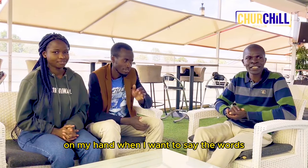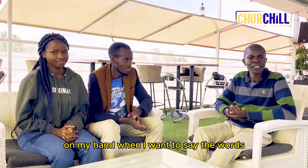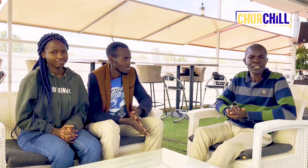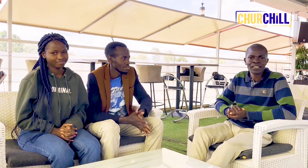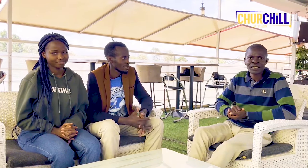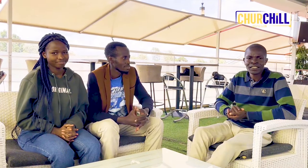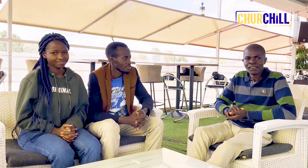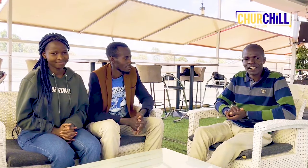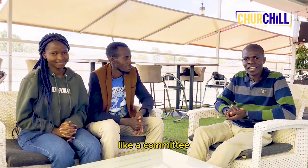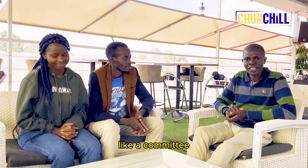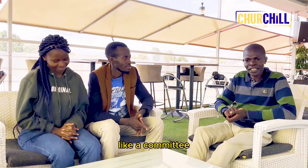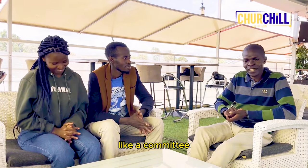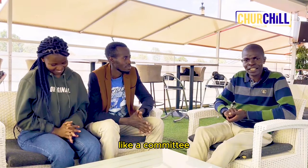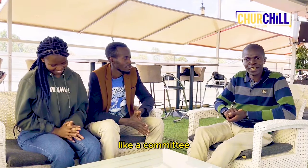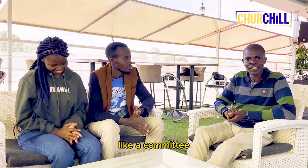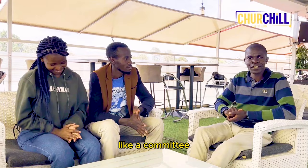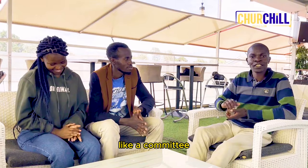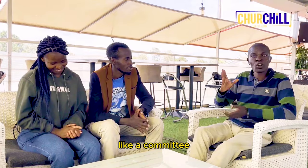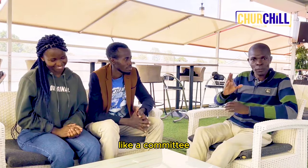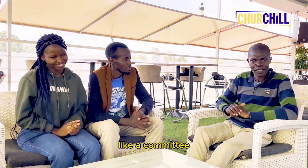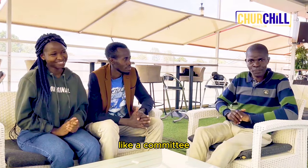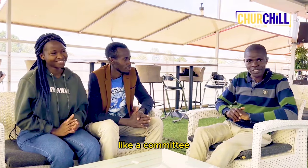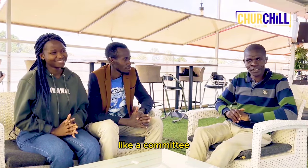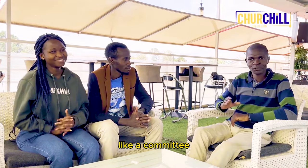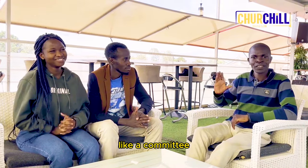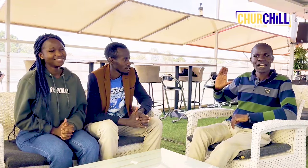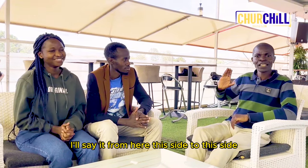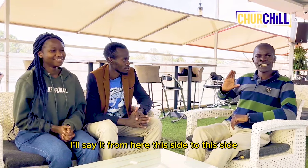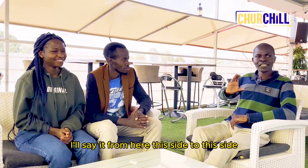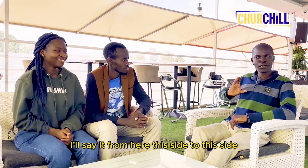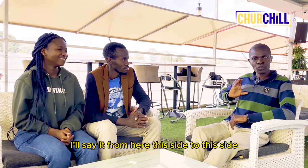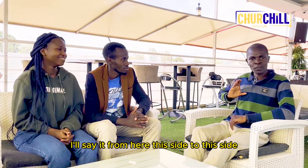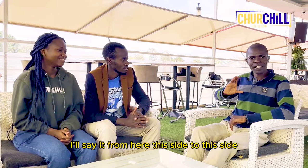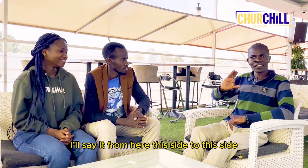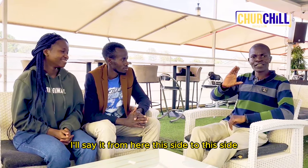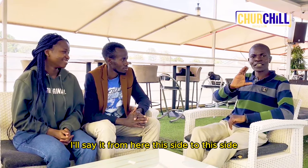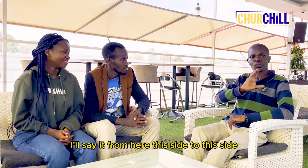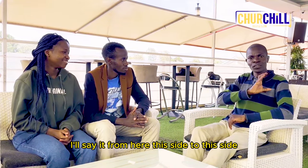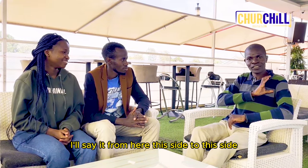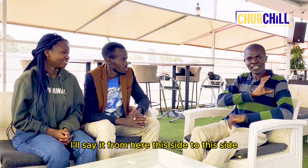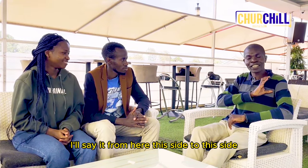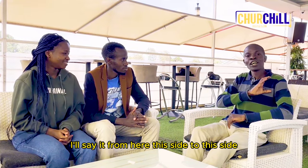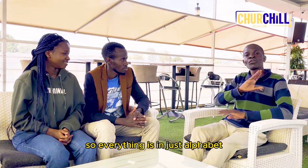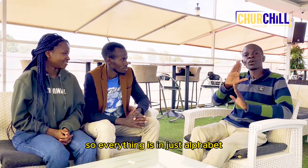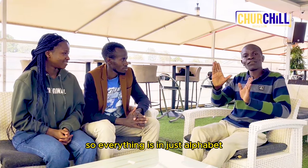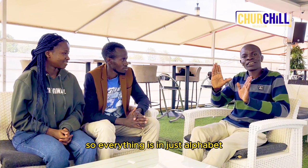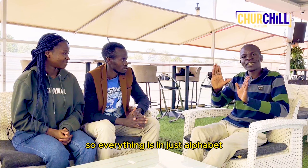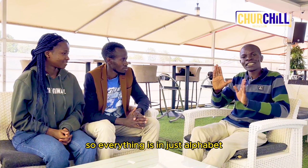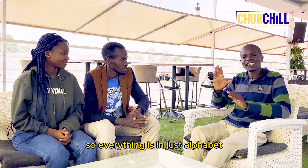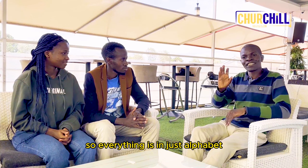like, committee, I'll say it from here, this side to this side. So, everything is